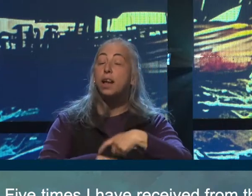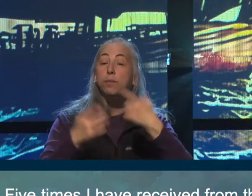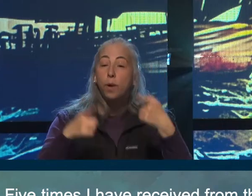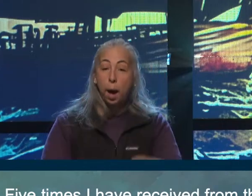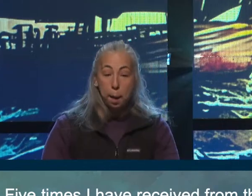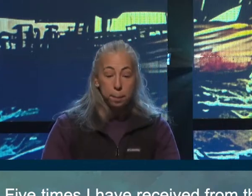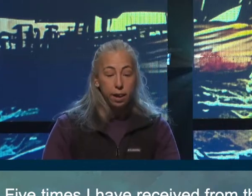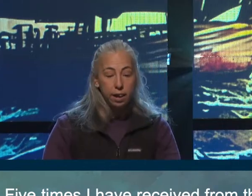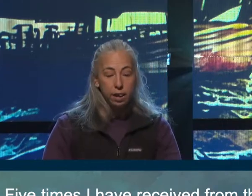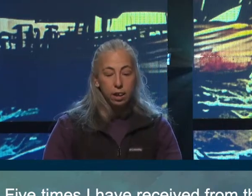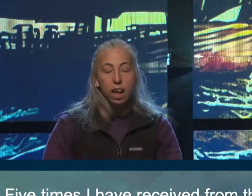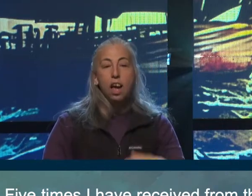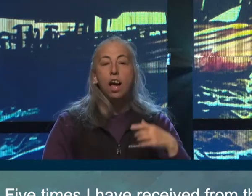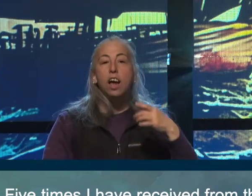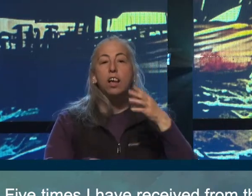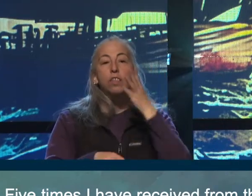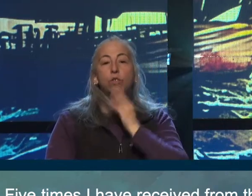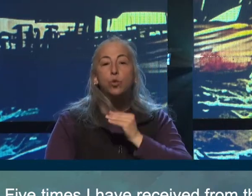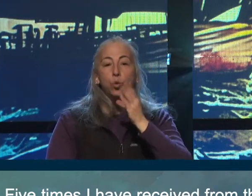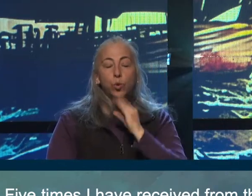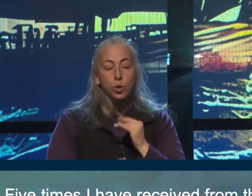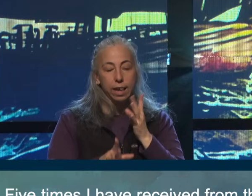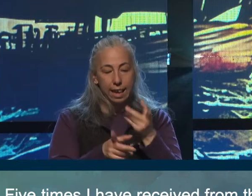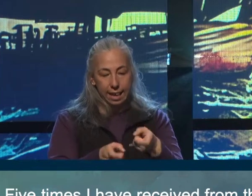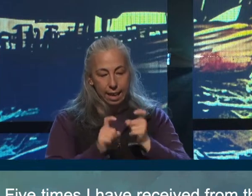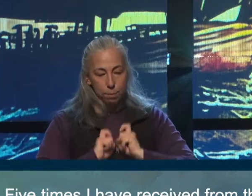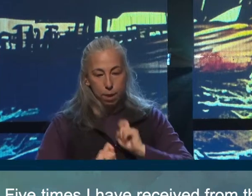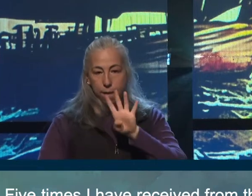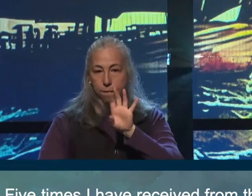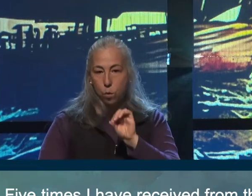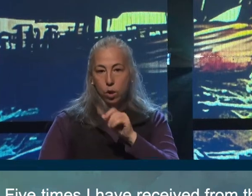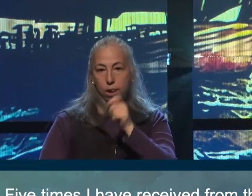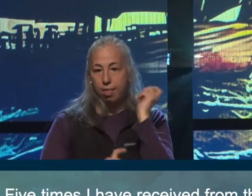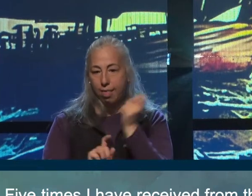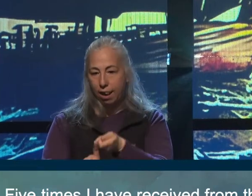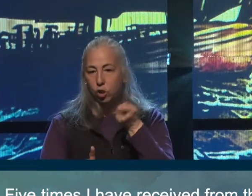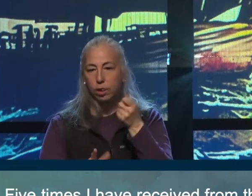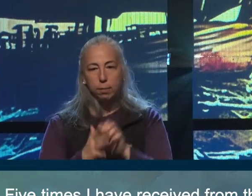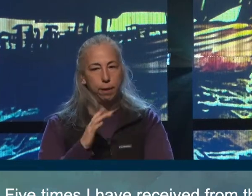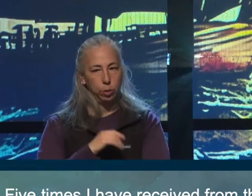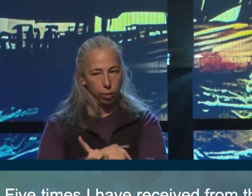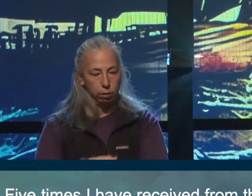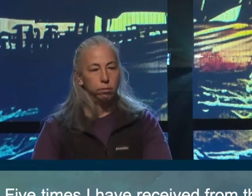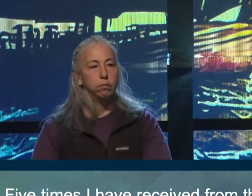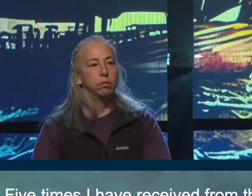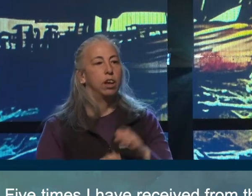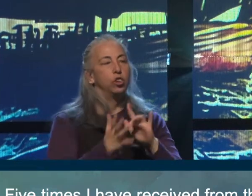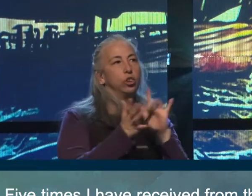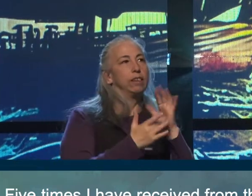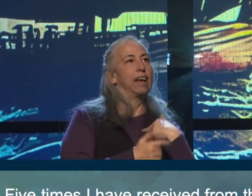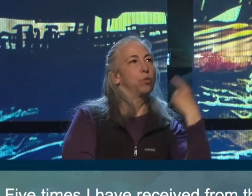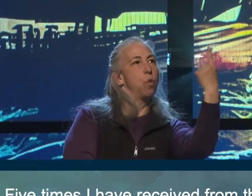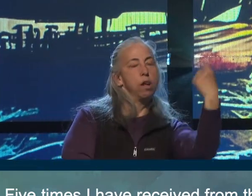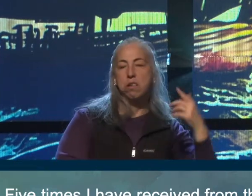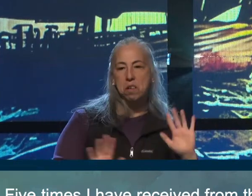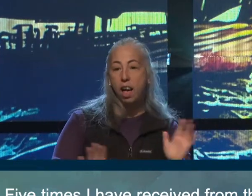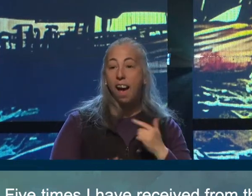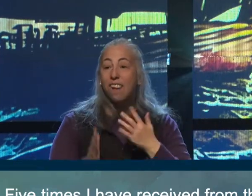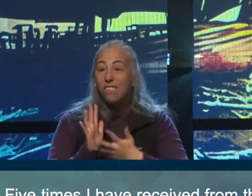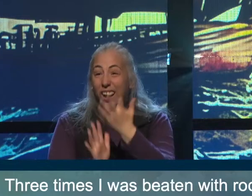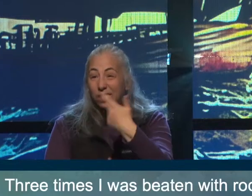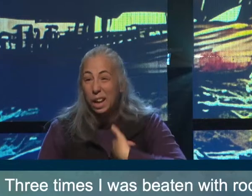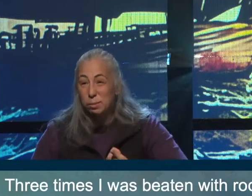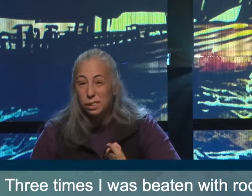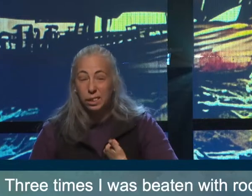received from the Jews 40 lashes minus one. I mean, Jesus only got one of those, right? Paul's like, I got it five times.